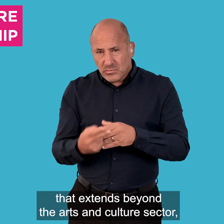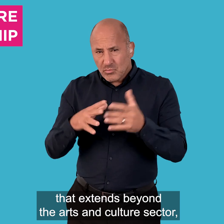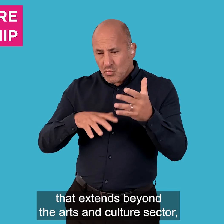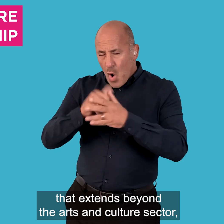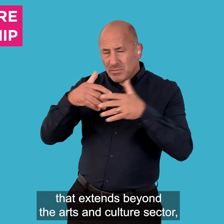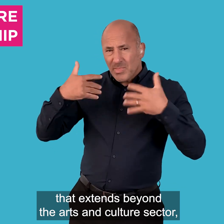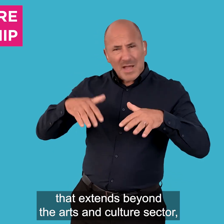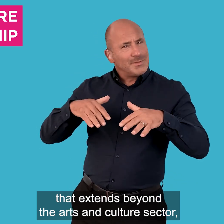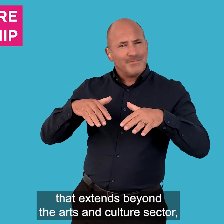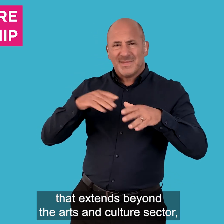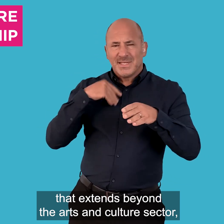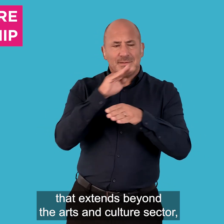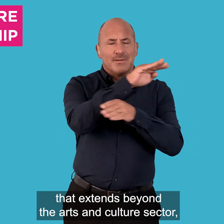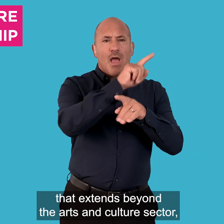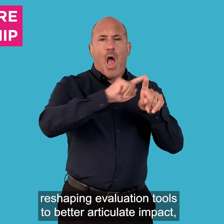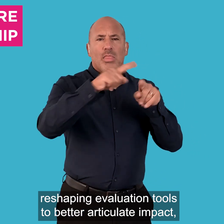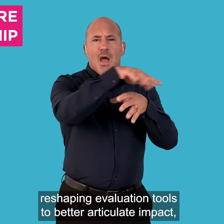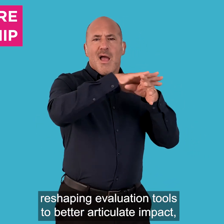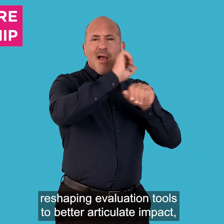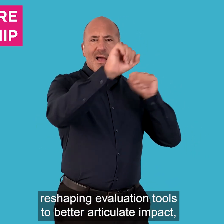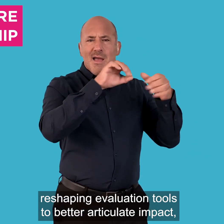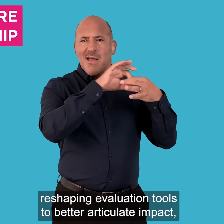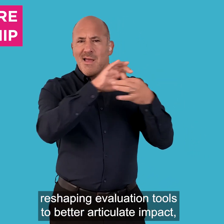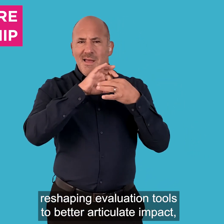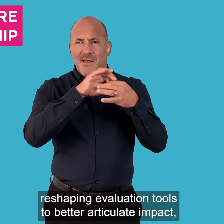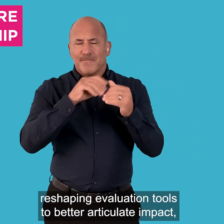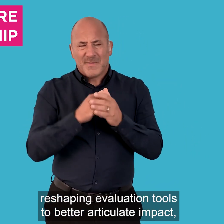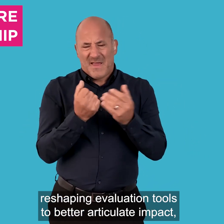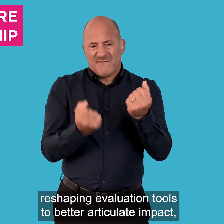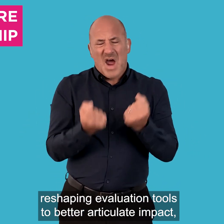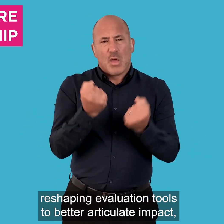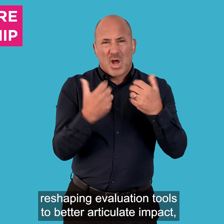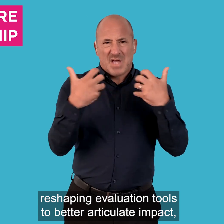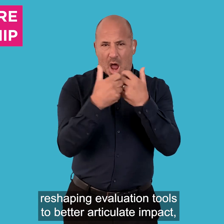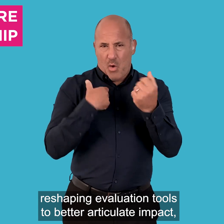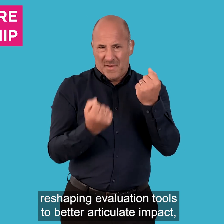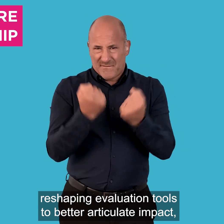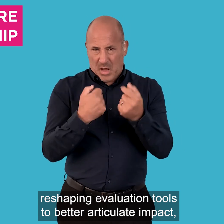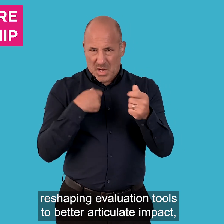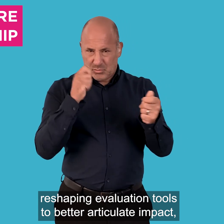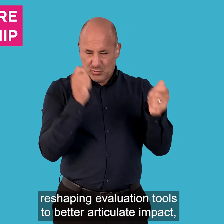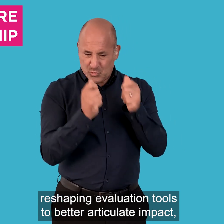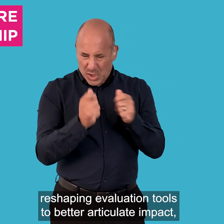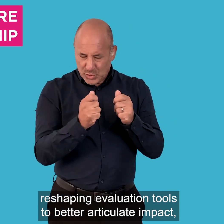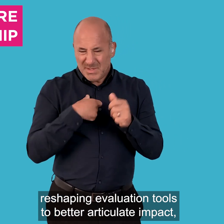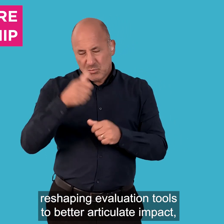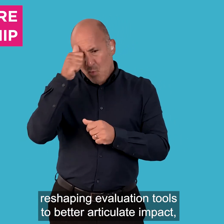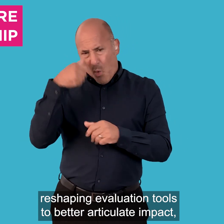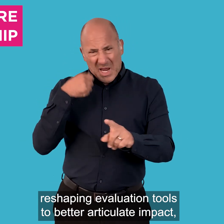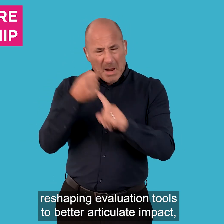extends beyond the arts and culture sector, reshaping evaluation tools to better articulate impact,